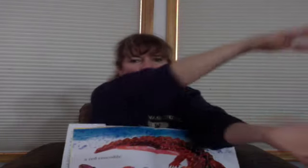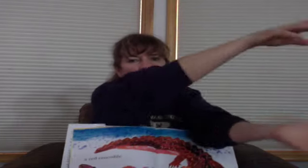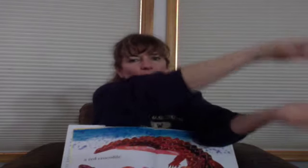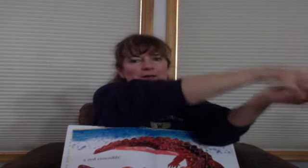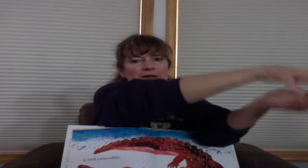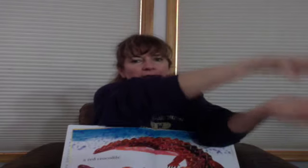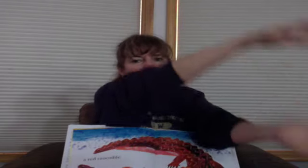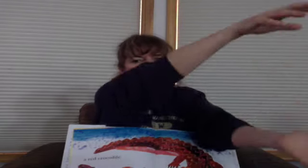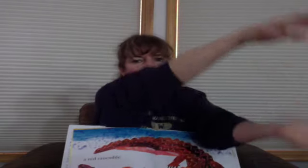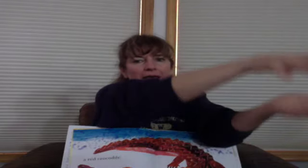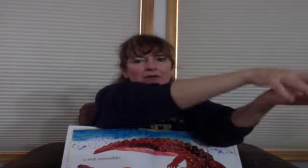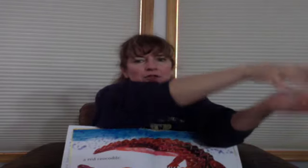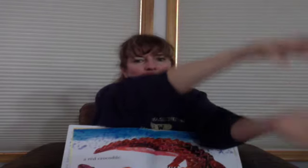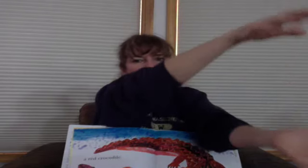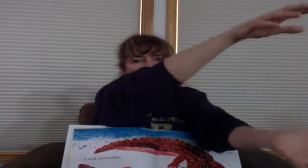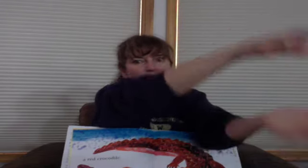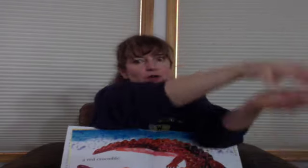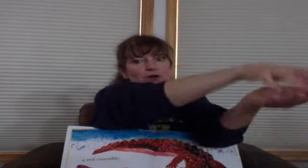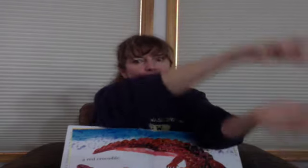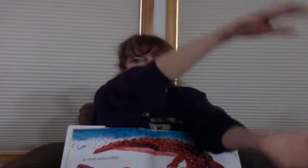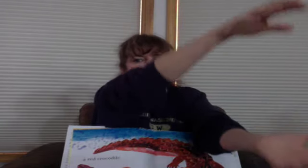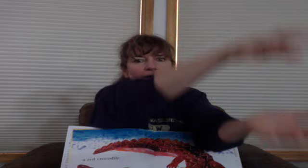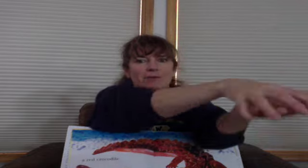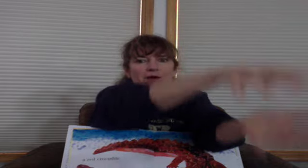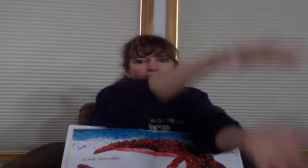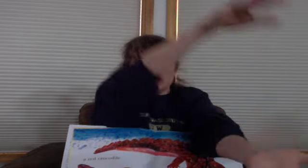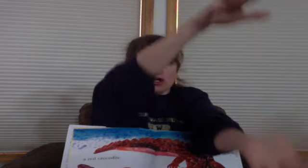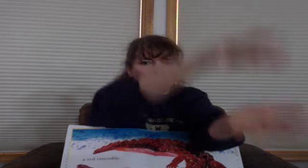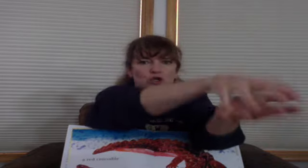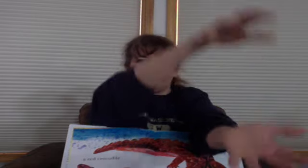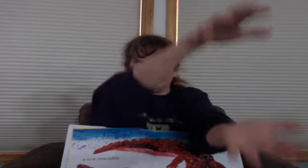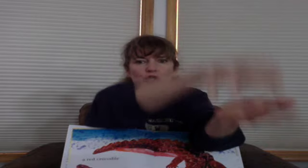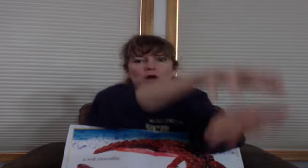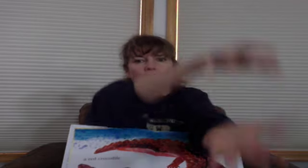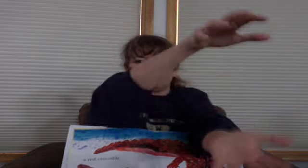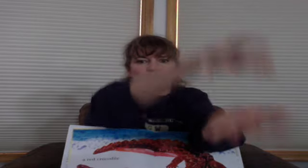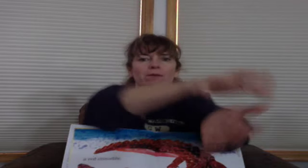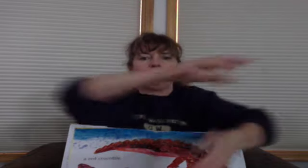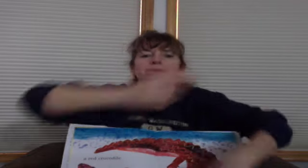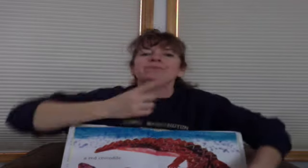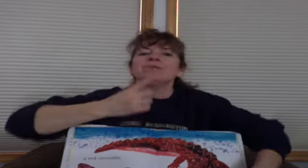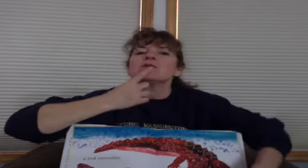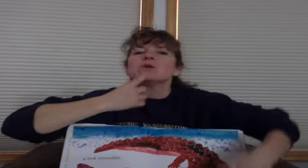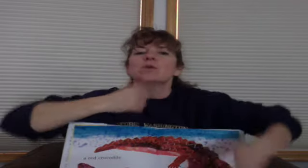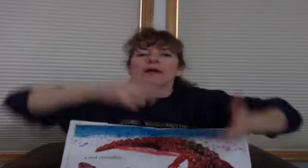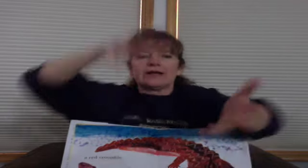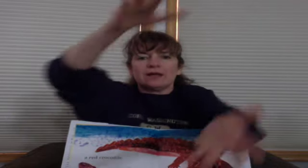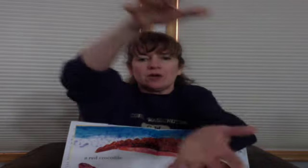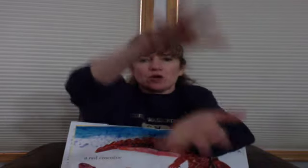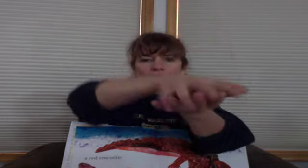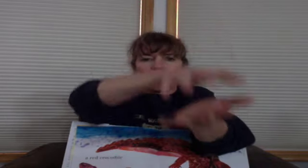the open and closing of a large crocodile mouth. Chomp, chomp, chomp. Red. Crocodile.